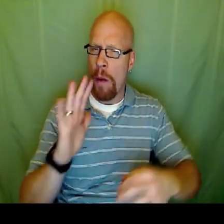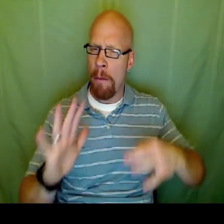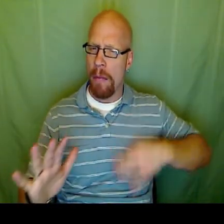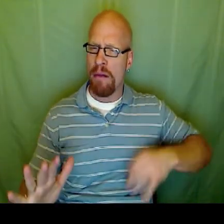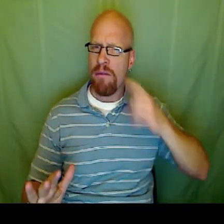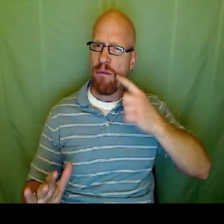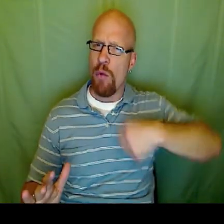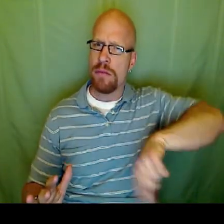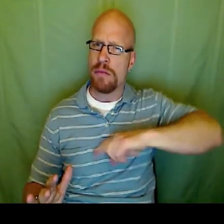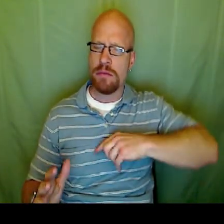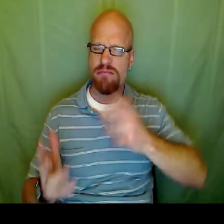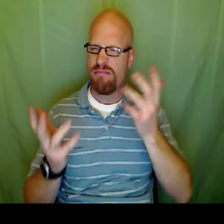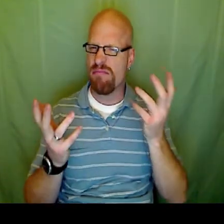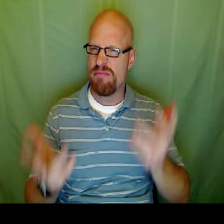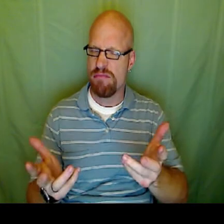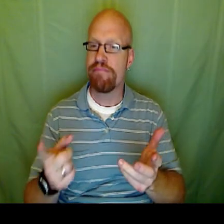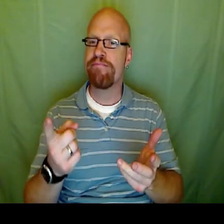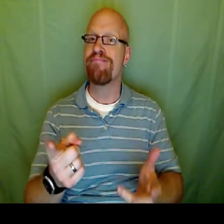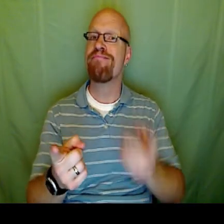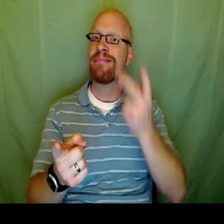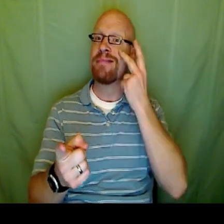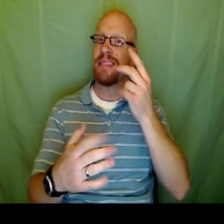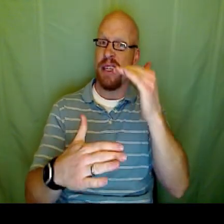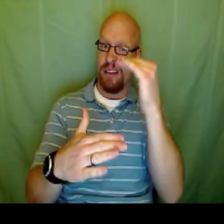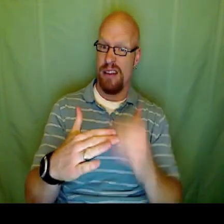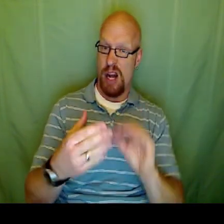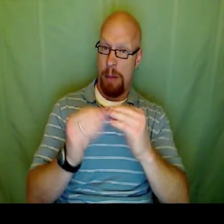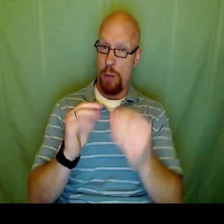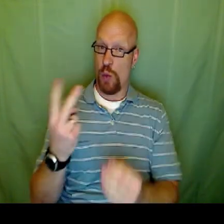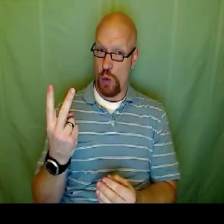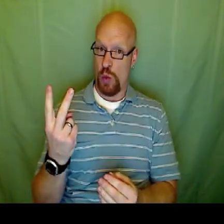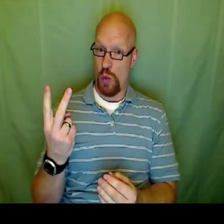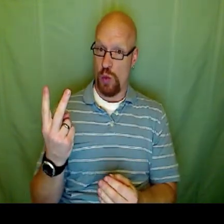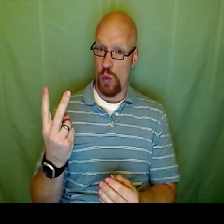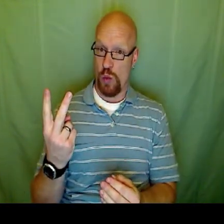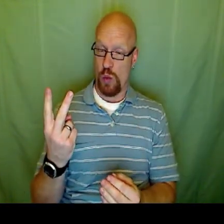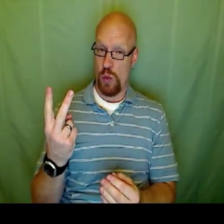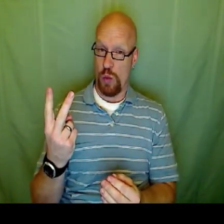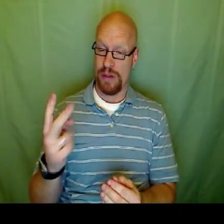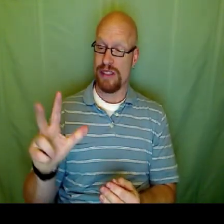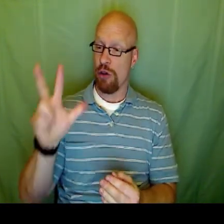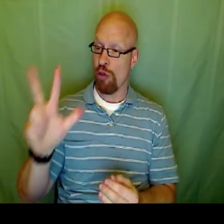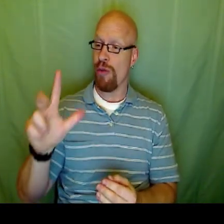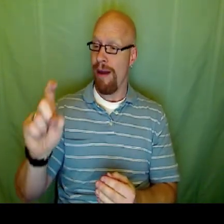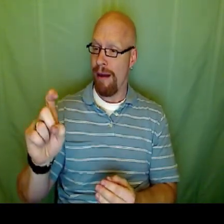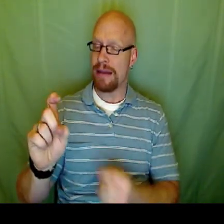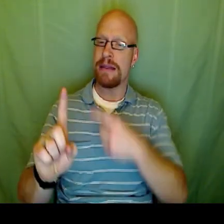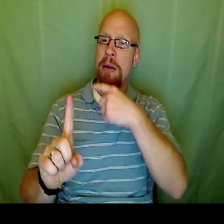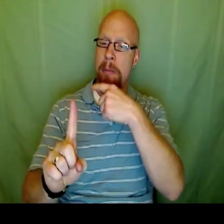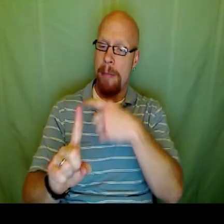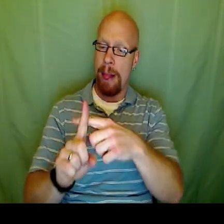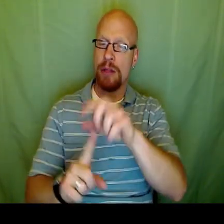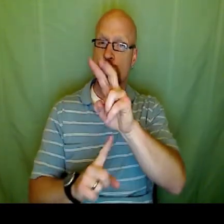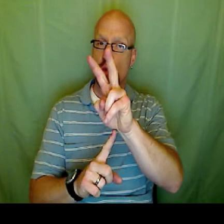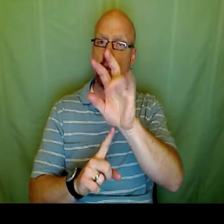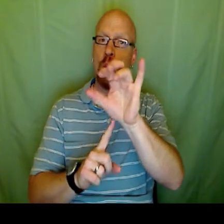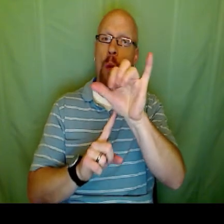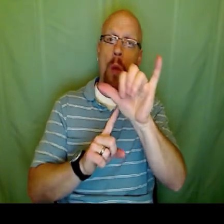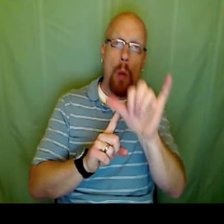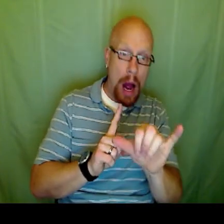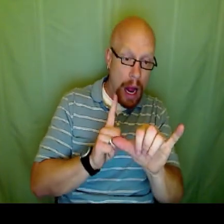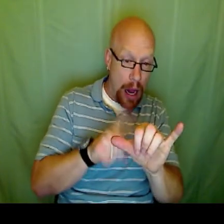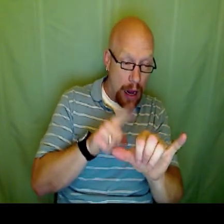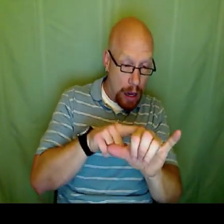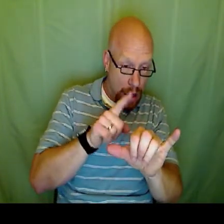it equals x minus 2. Now what is the benefit for us? If you see the second equation